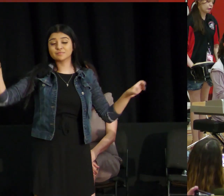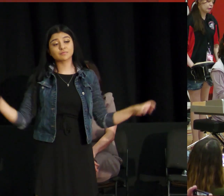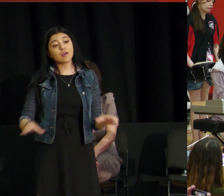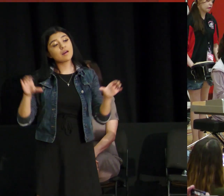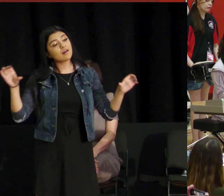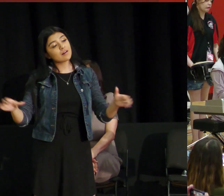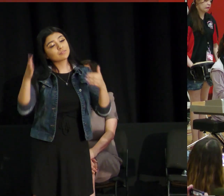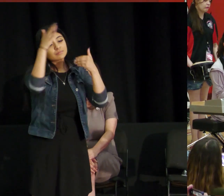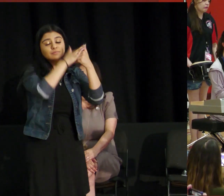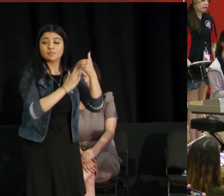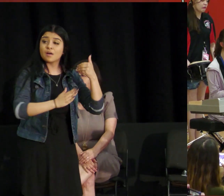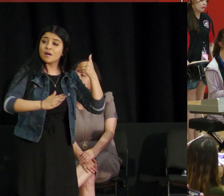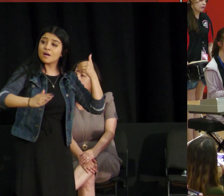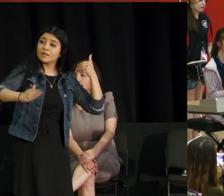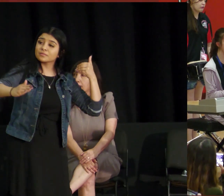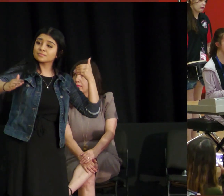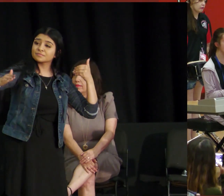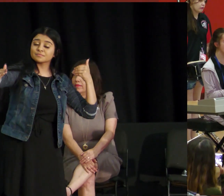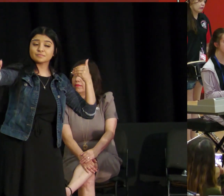other side.